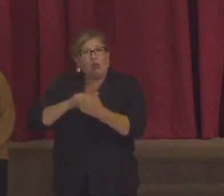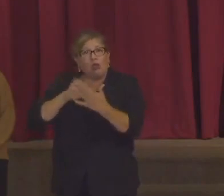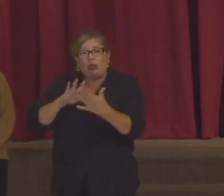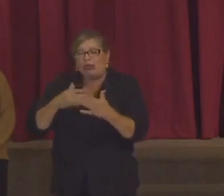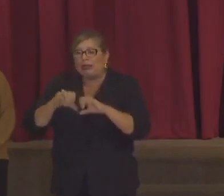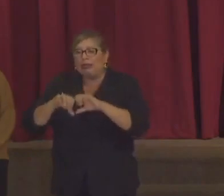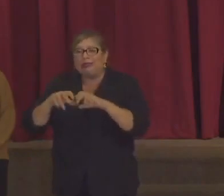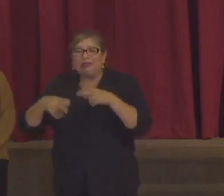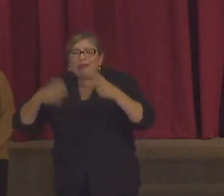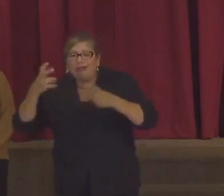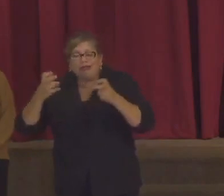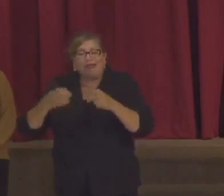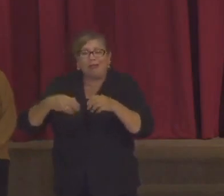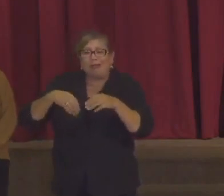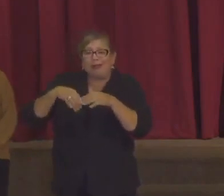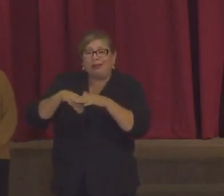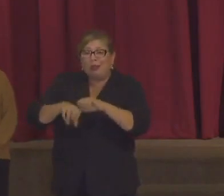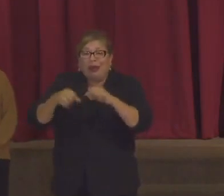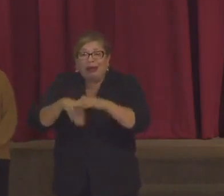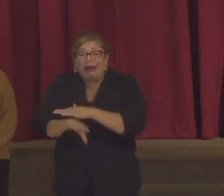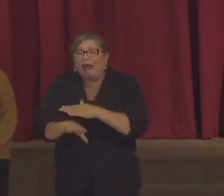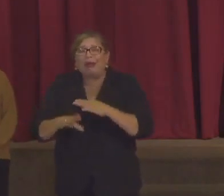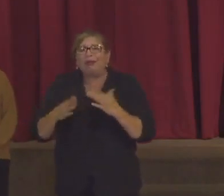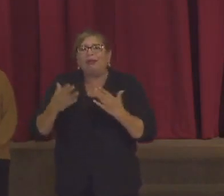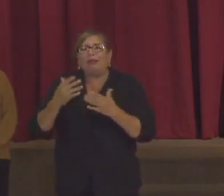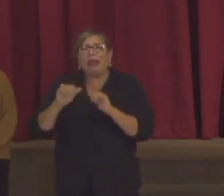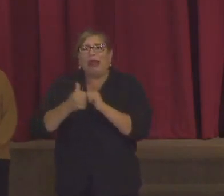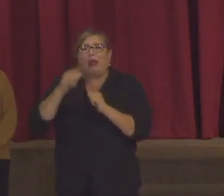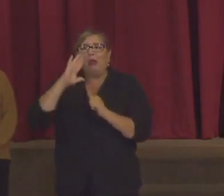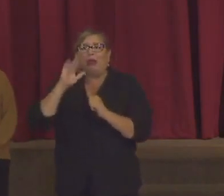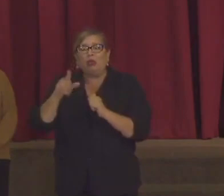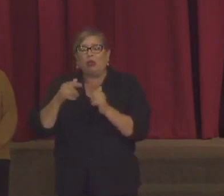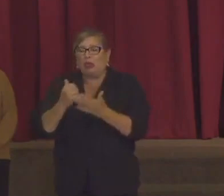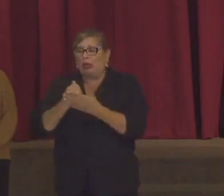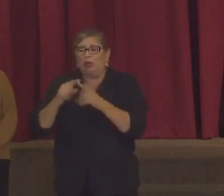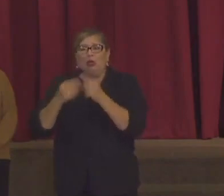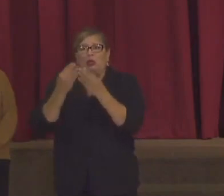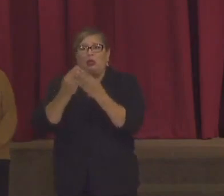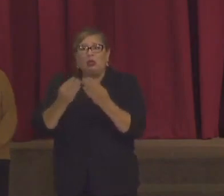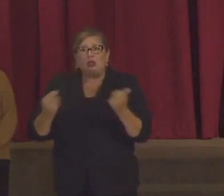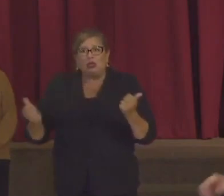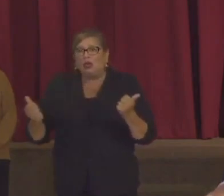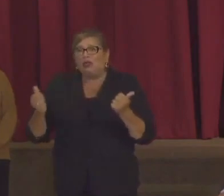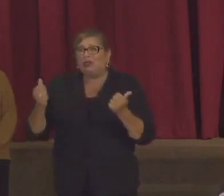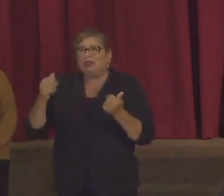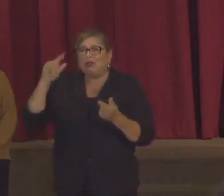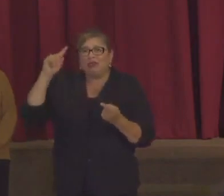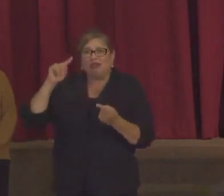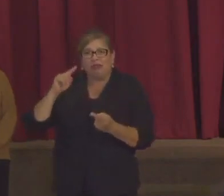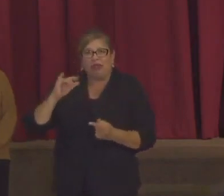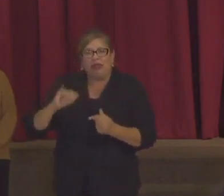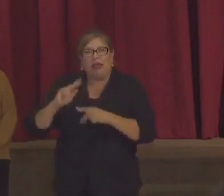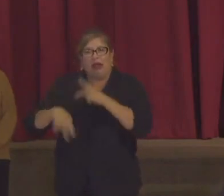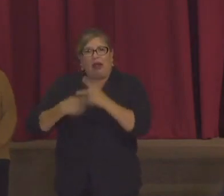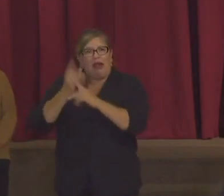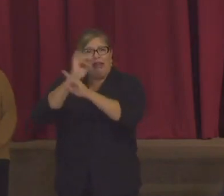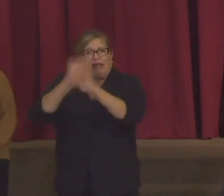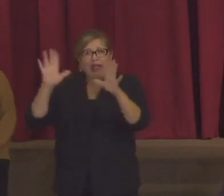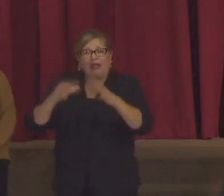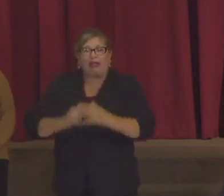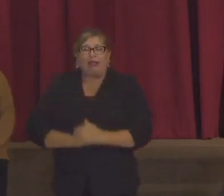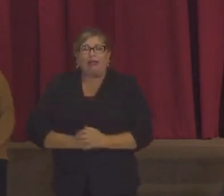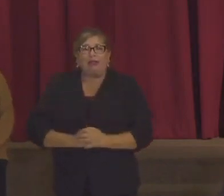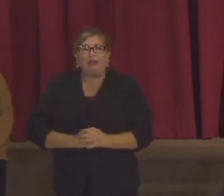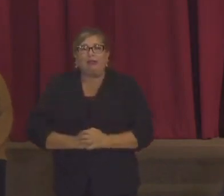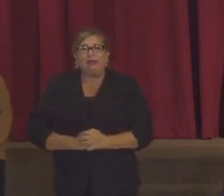or tactics you're supporting to de-escalate confrontations, violence, and damage. Well, we're working with mayors in cities and counties, large